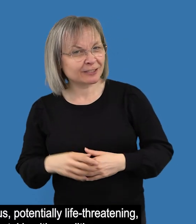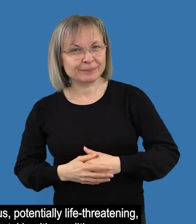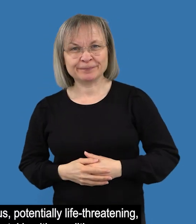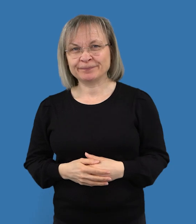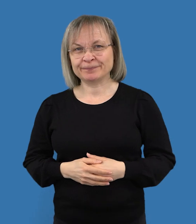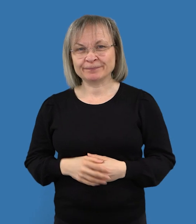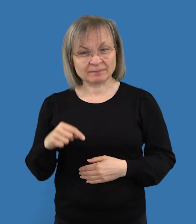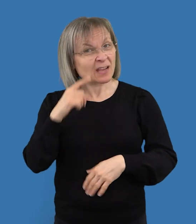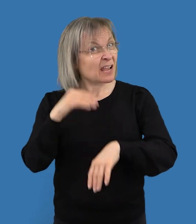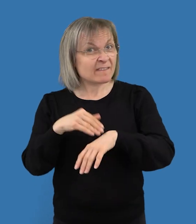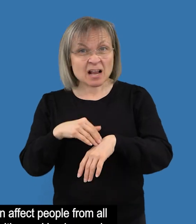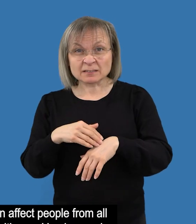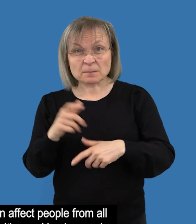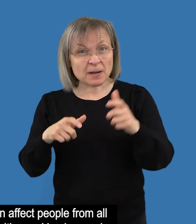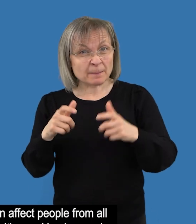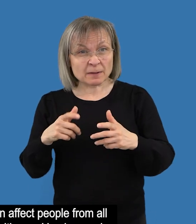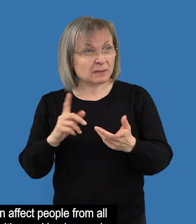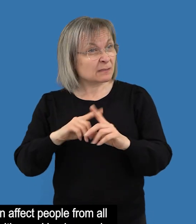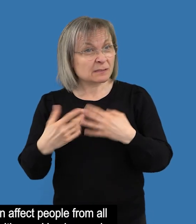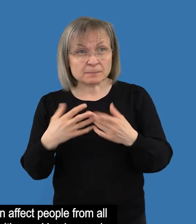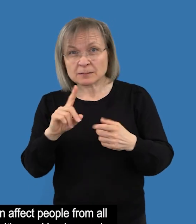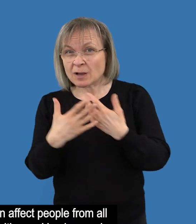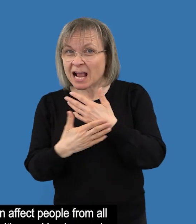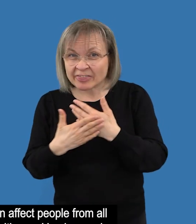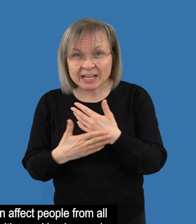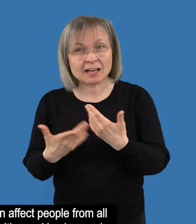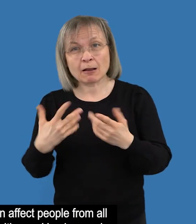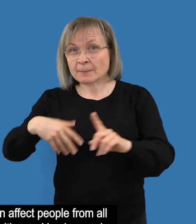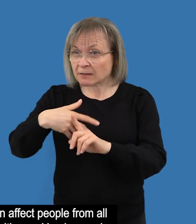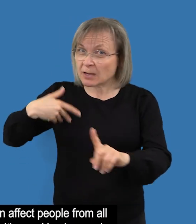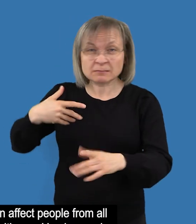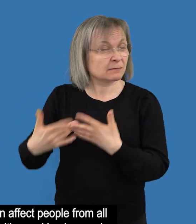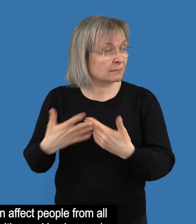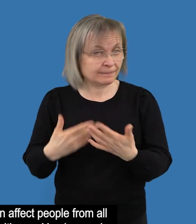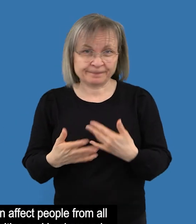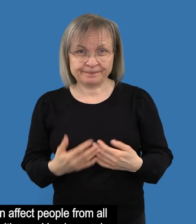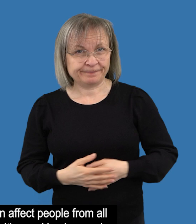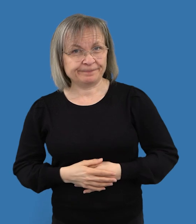mental health condition. It can affect people from all ethnicities and backgrounds.